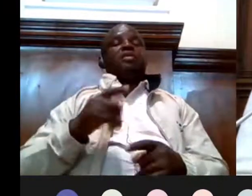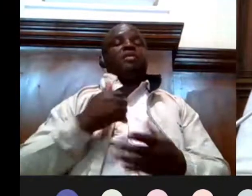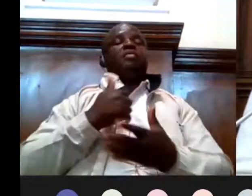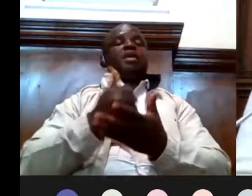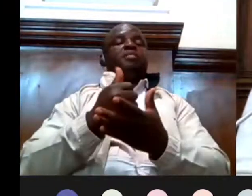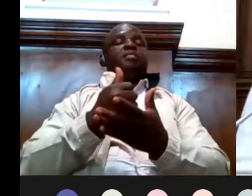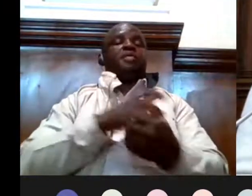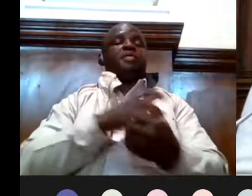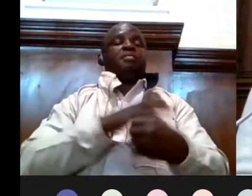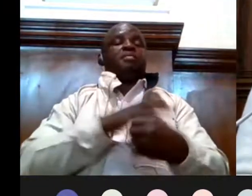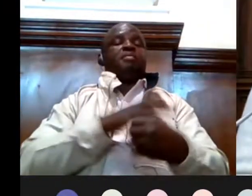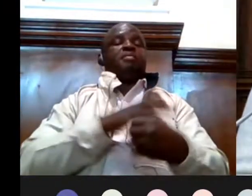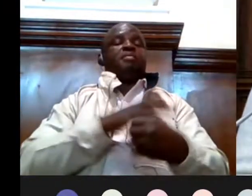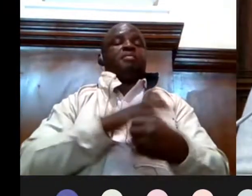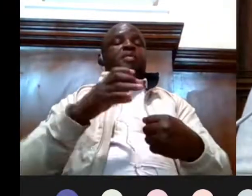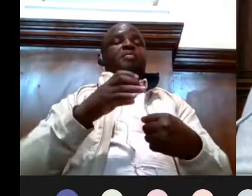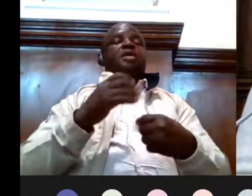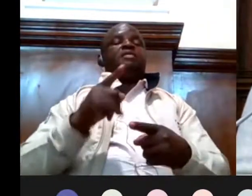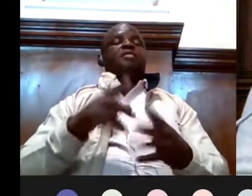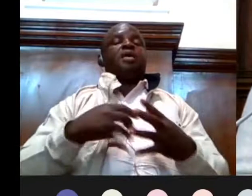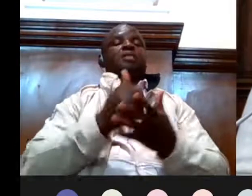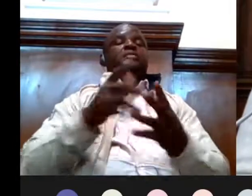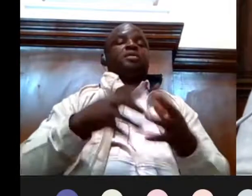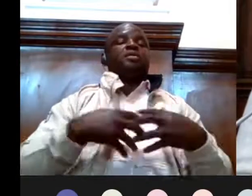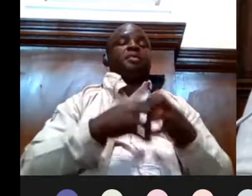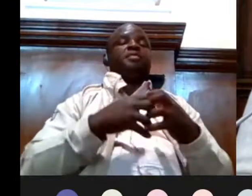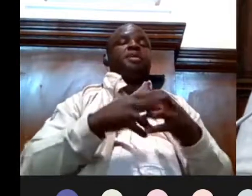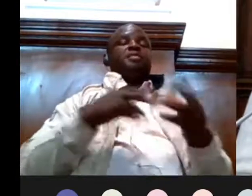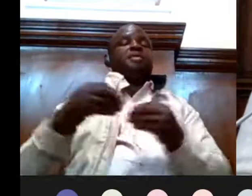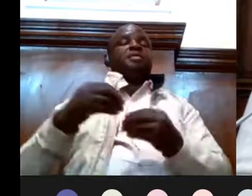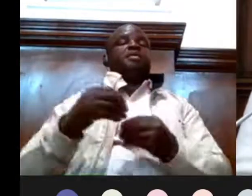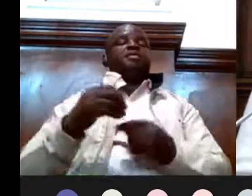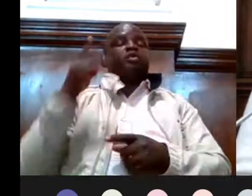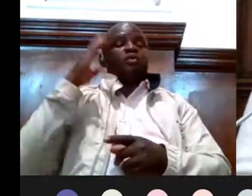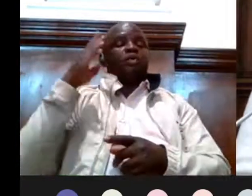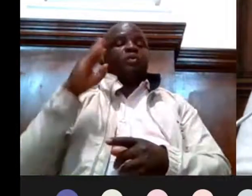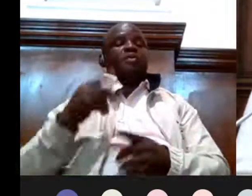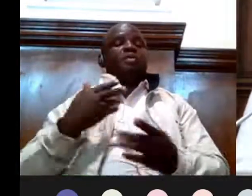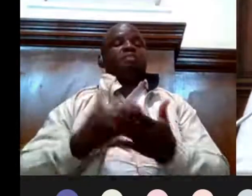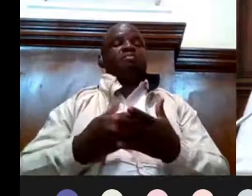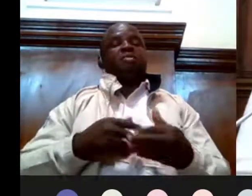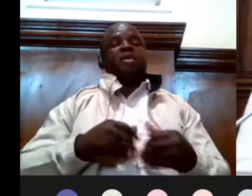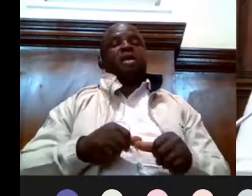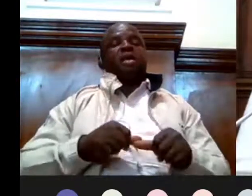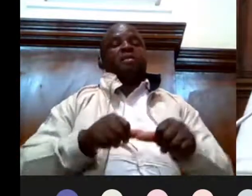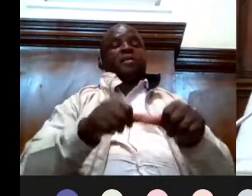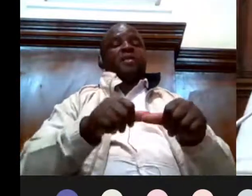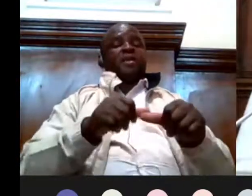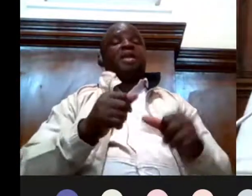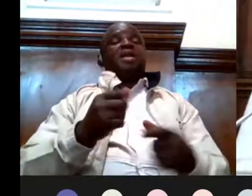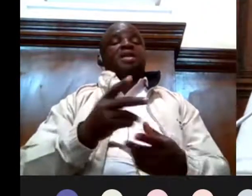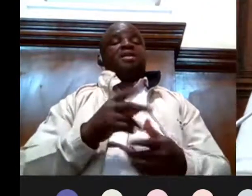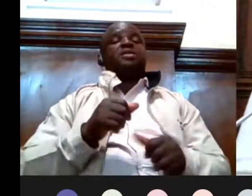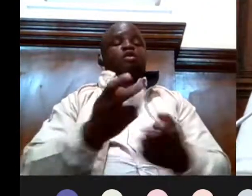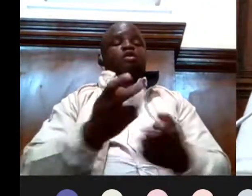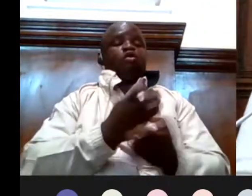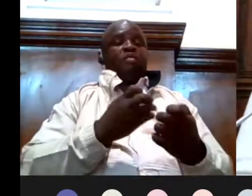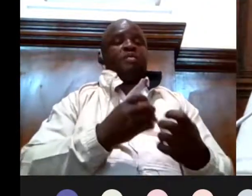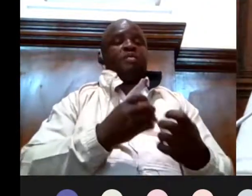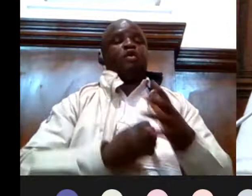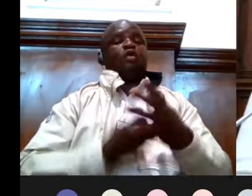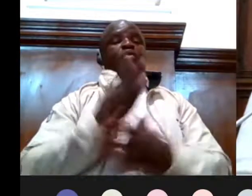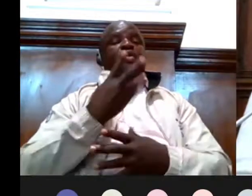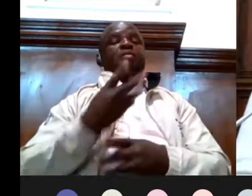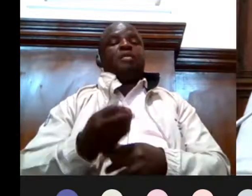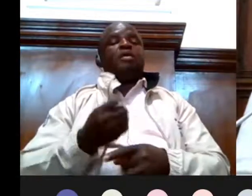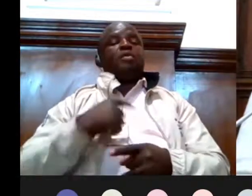expand businesses because it is known that women are drivers of sustainable economic growth. We